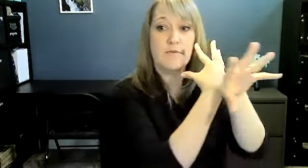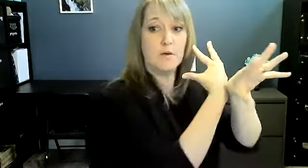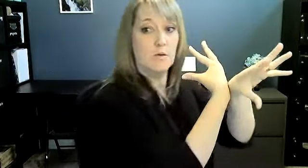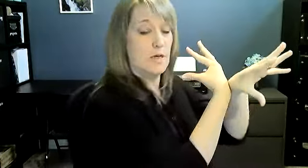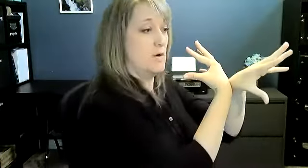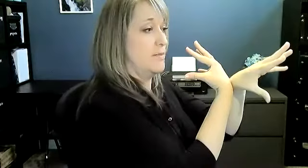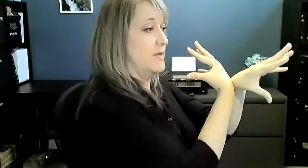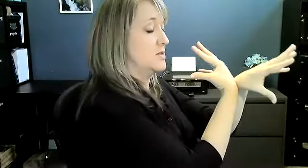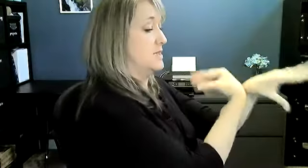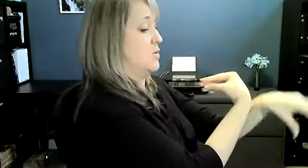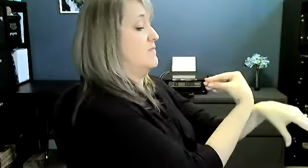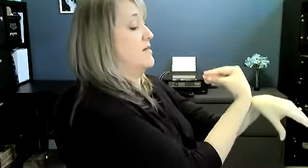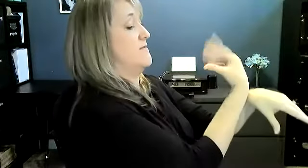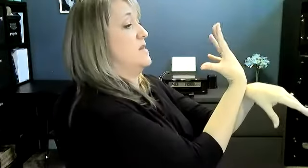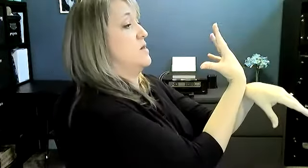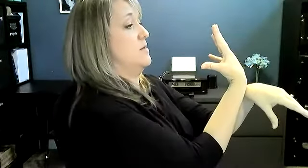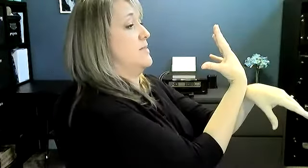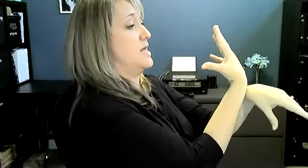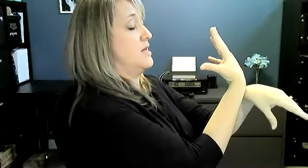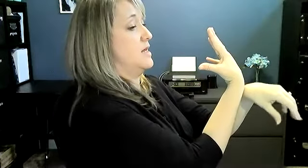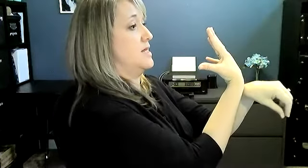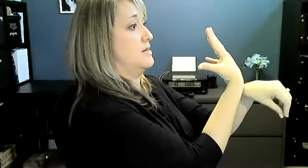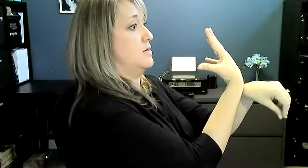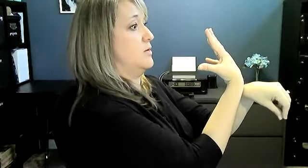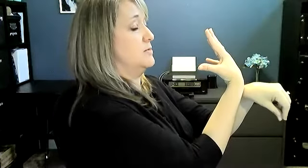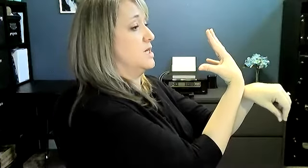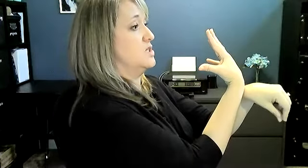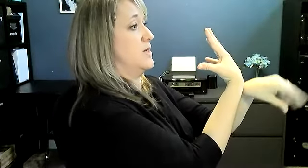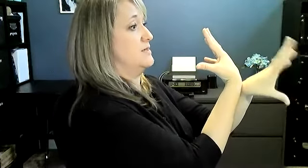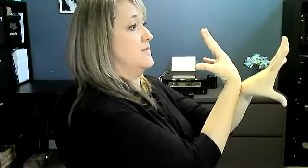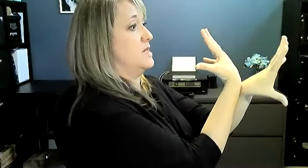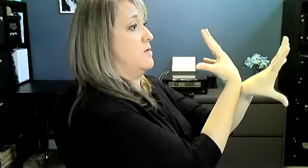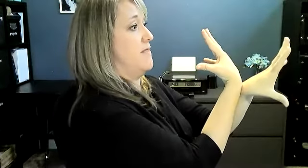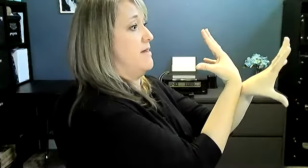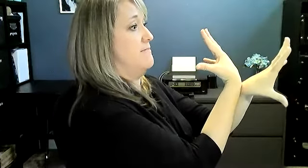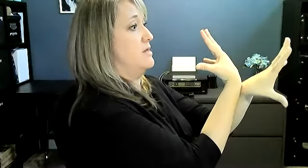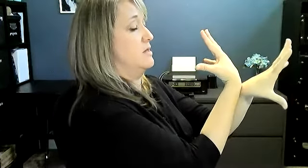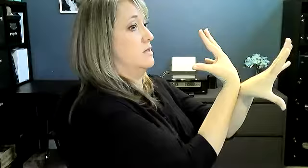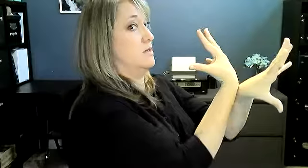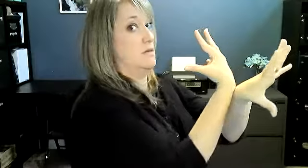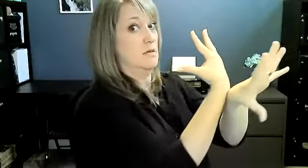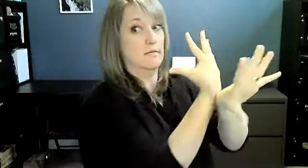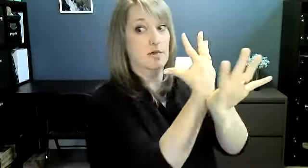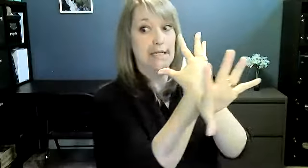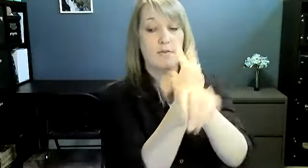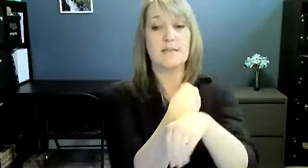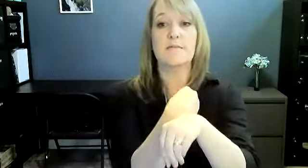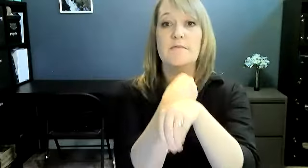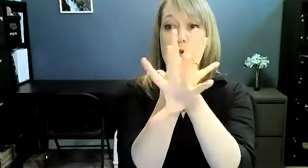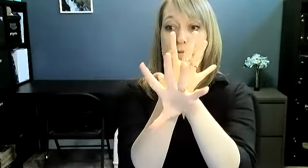you and one up on the other side. So I've got a video on me and whoever I'm talking to has a video on them, right? So that's a video